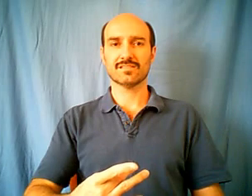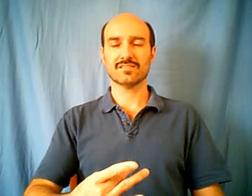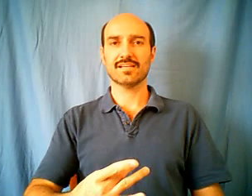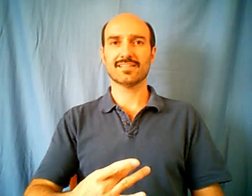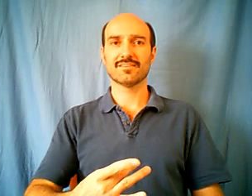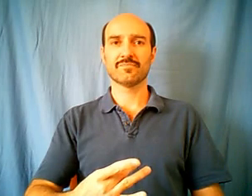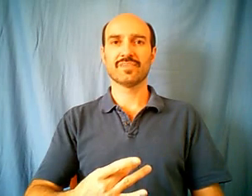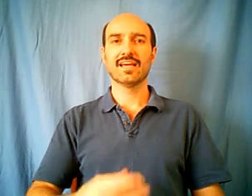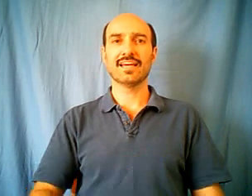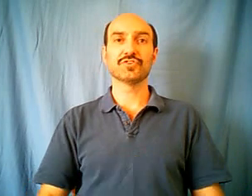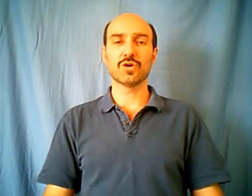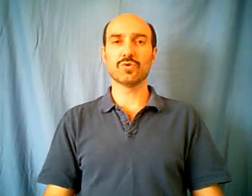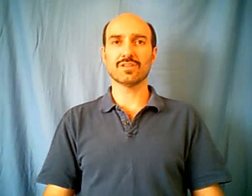It's like. And don't like.